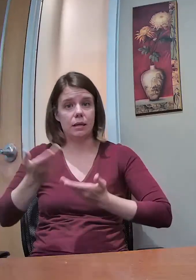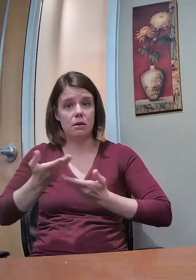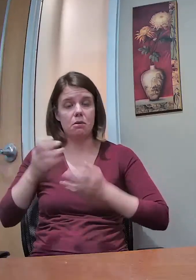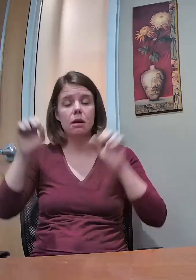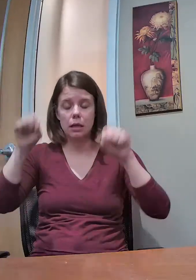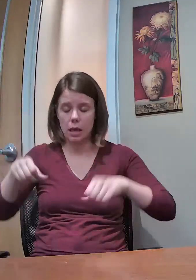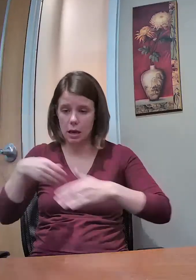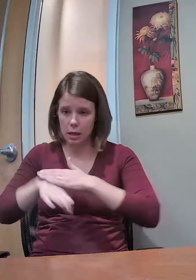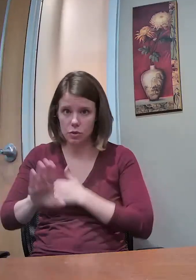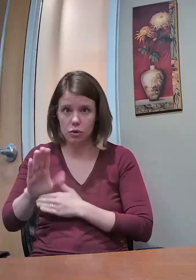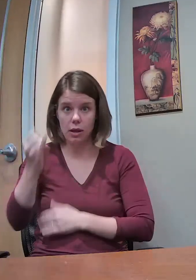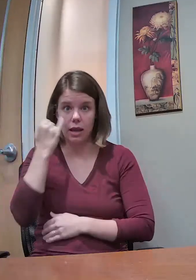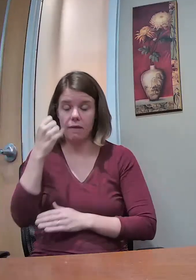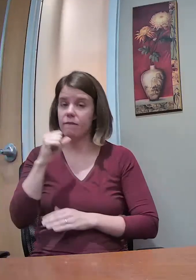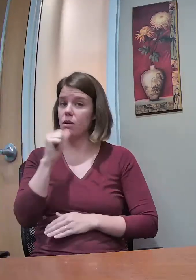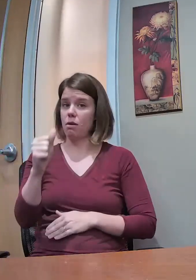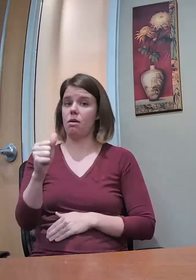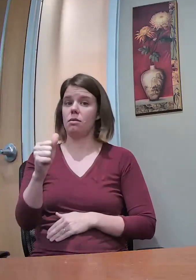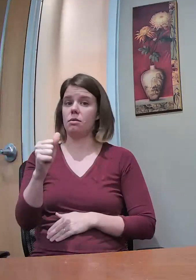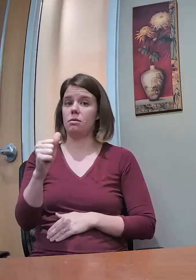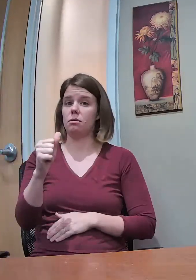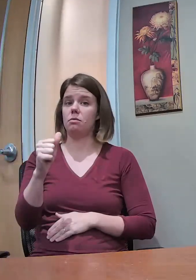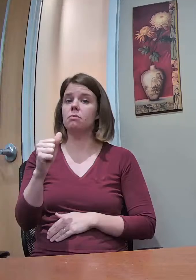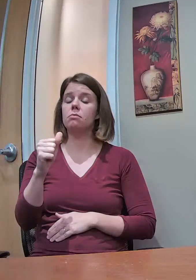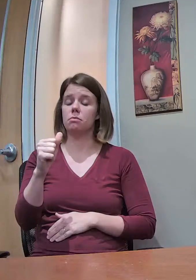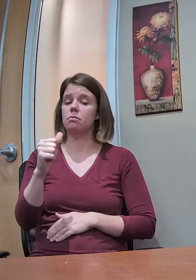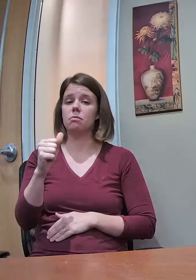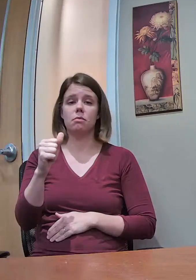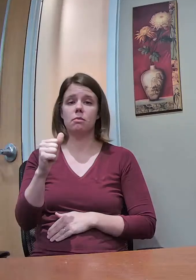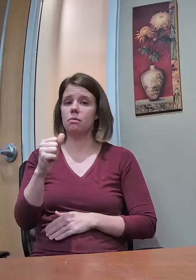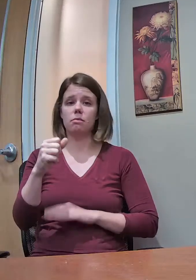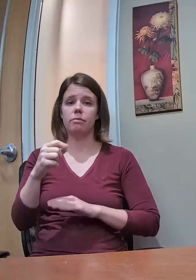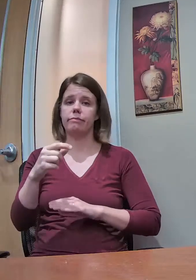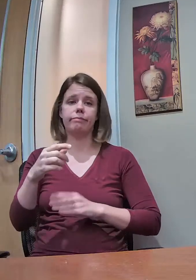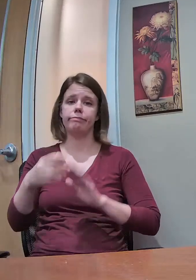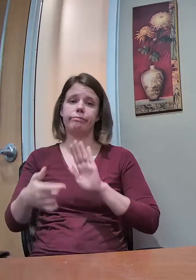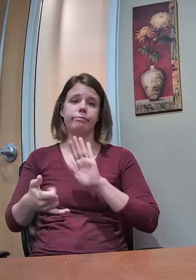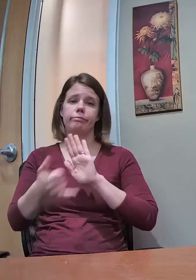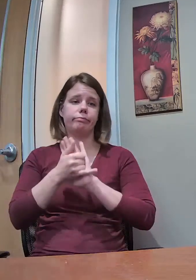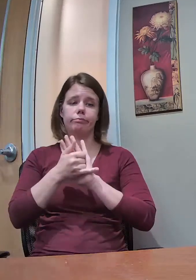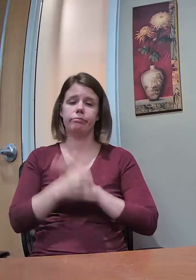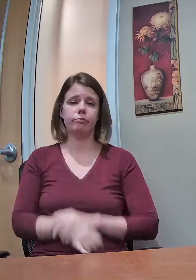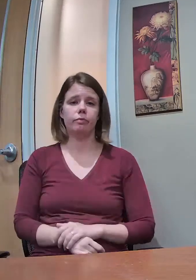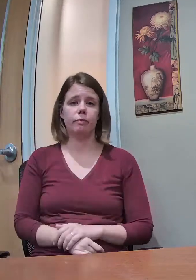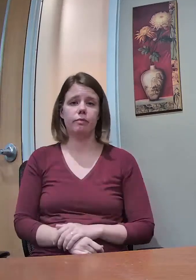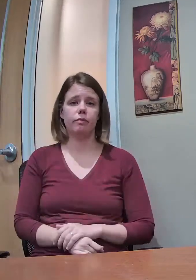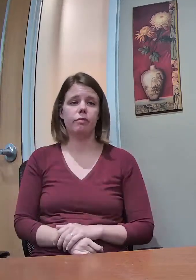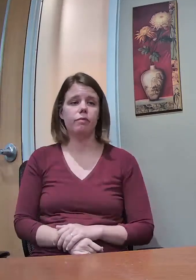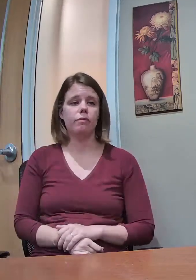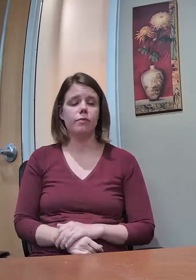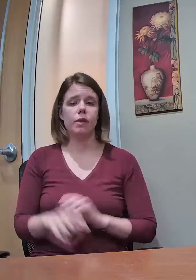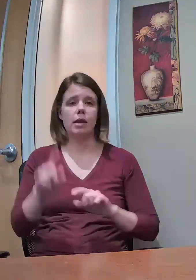antigen tested, wait for the negative outcome before they would be allowed in the building.